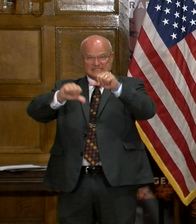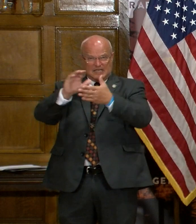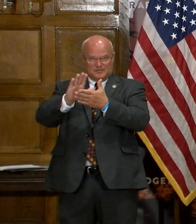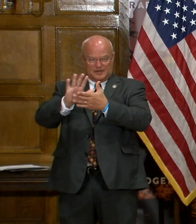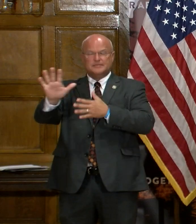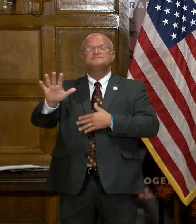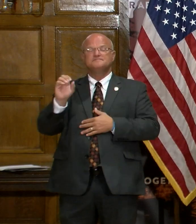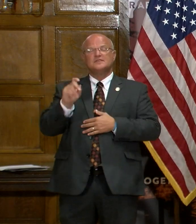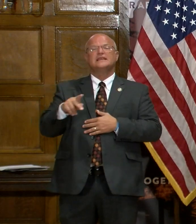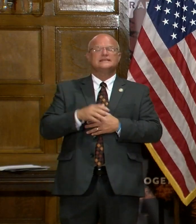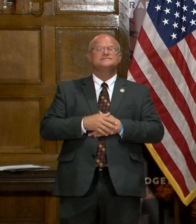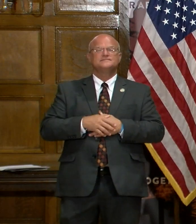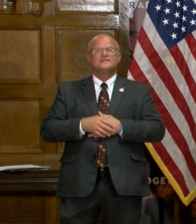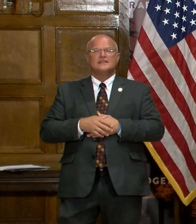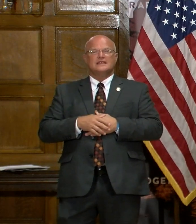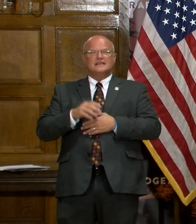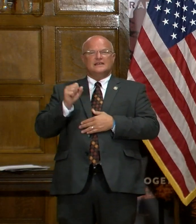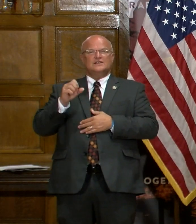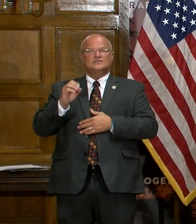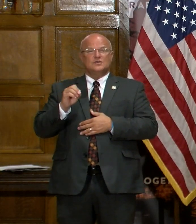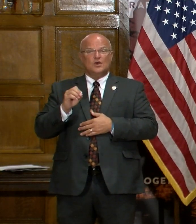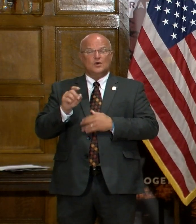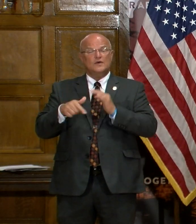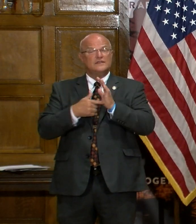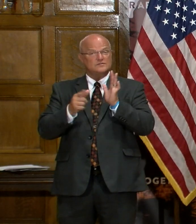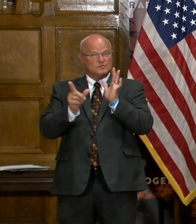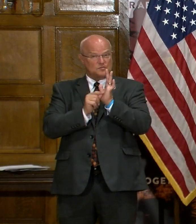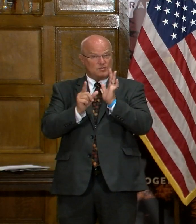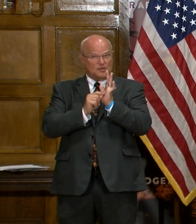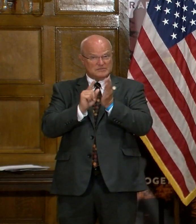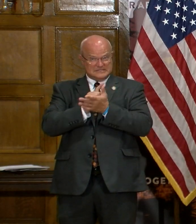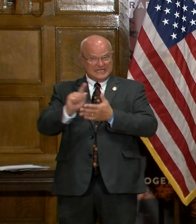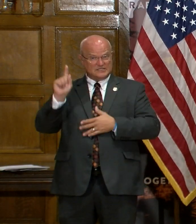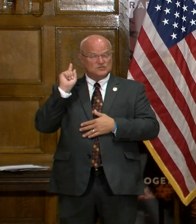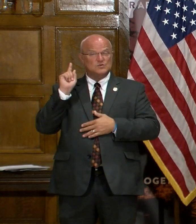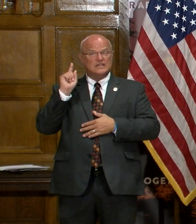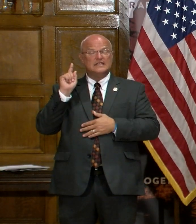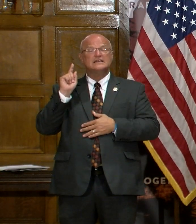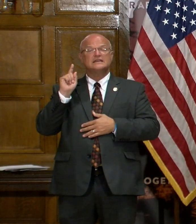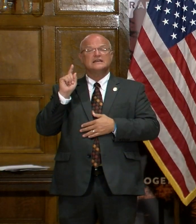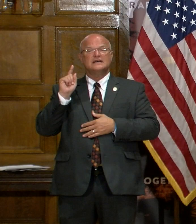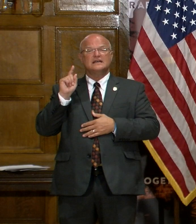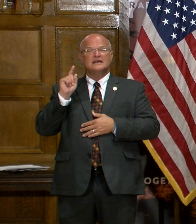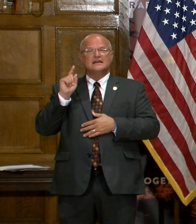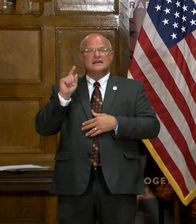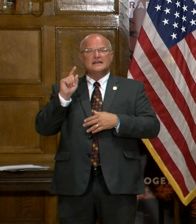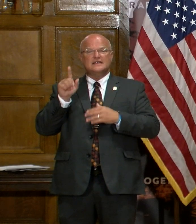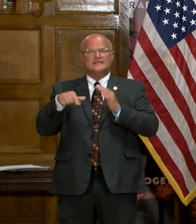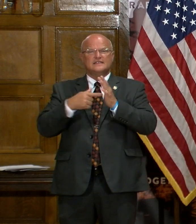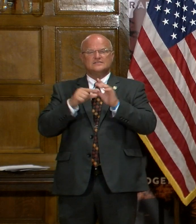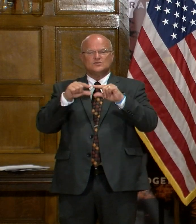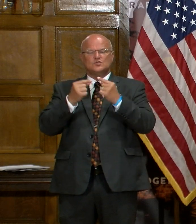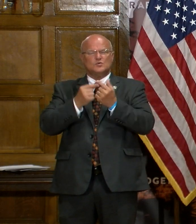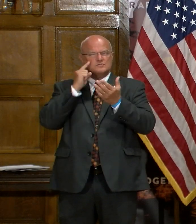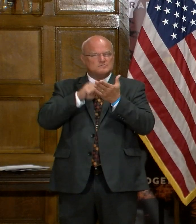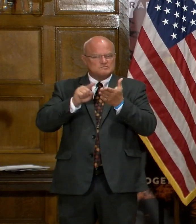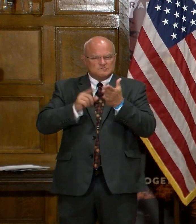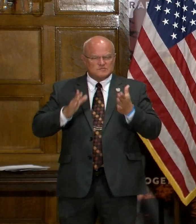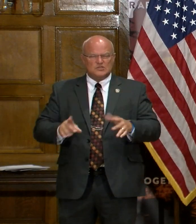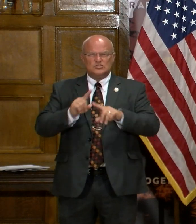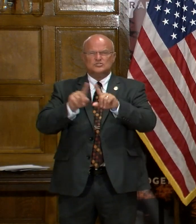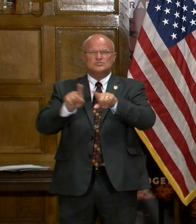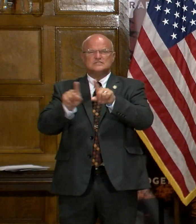Okay. So yes. So this was published last week. This group of investigators looked at